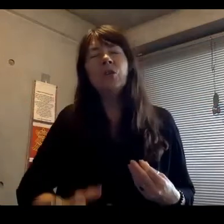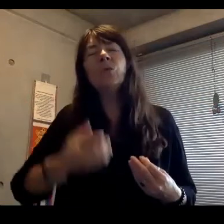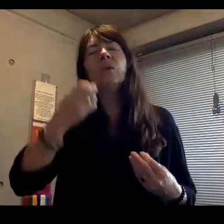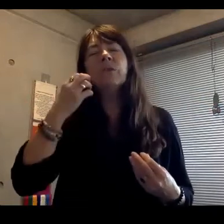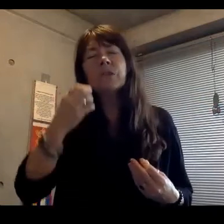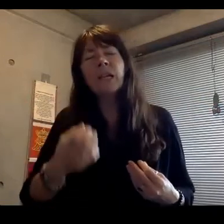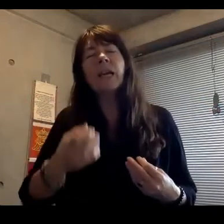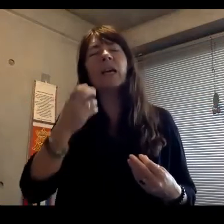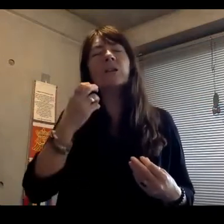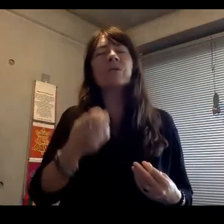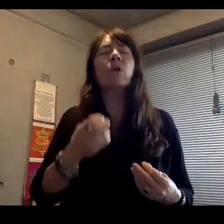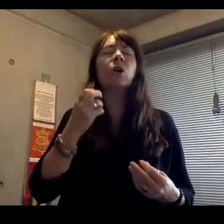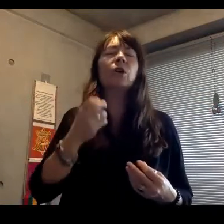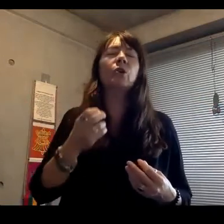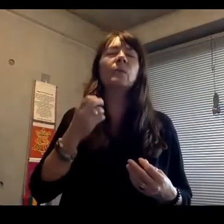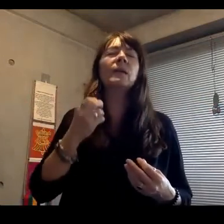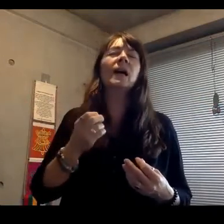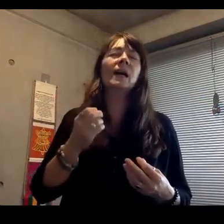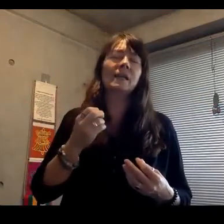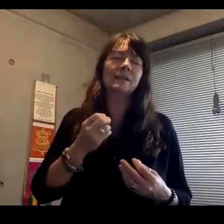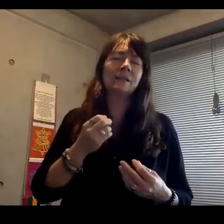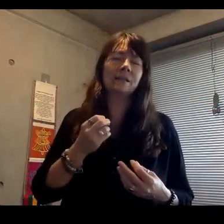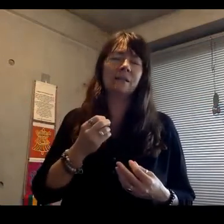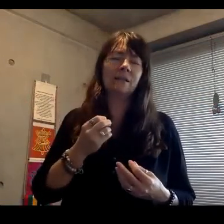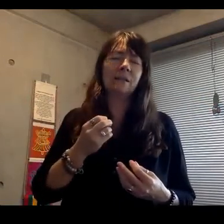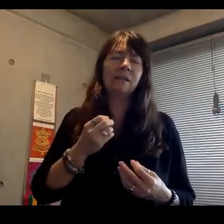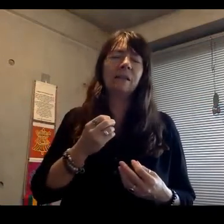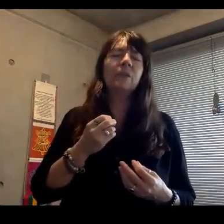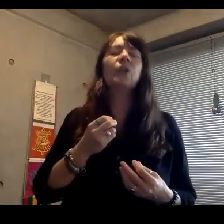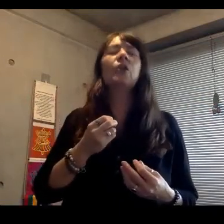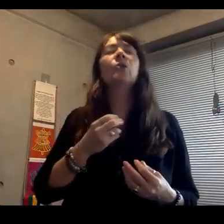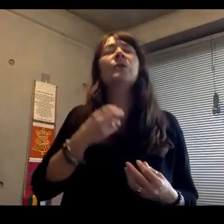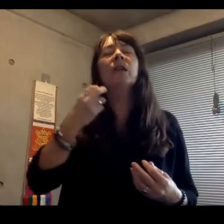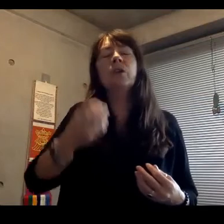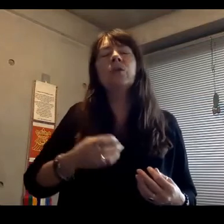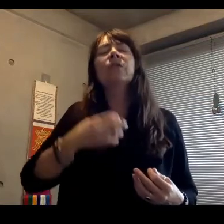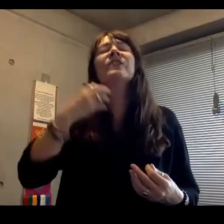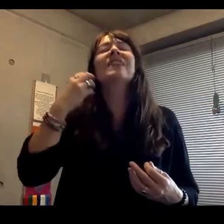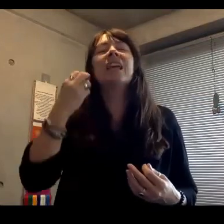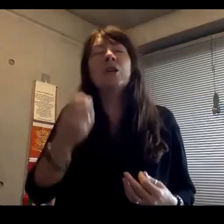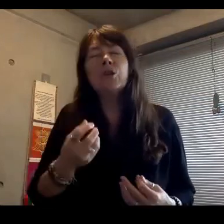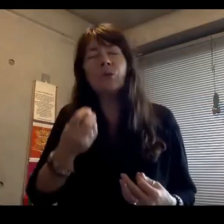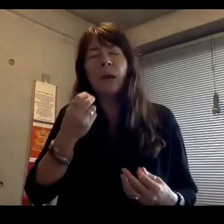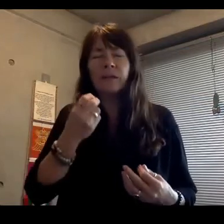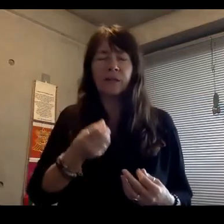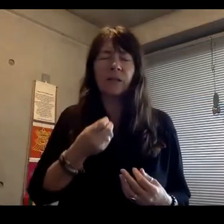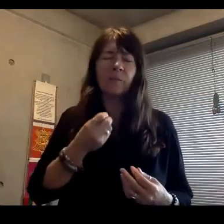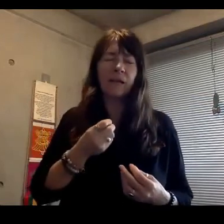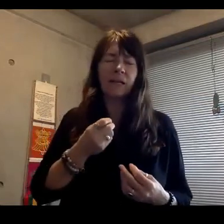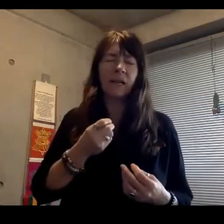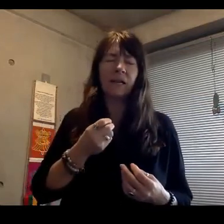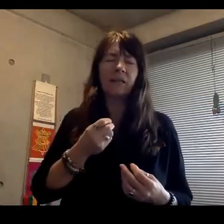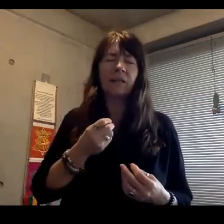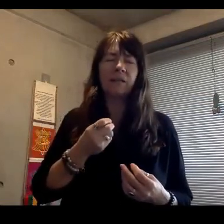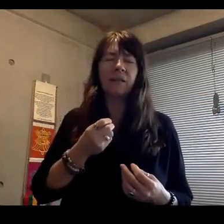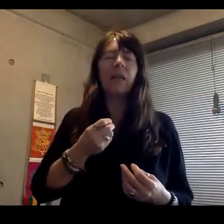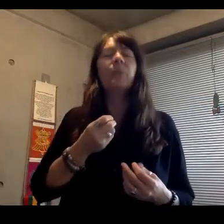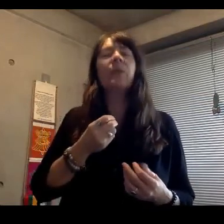the universe cares for humankind. The universe is interested in